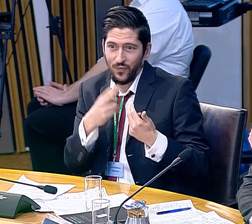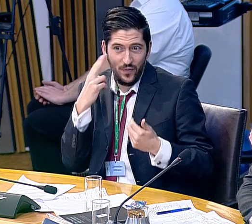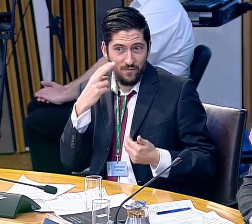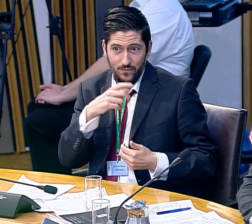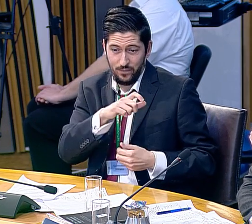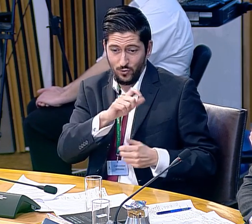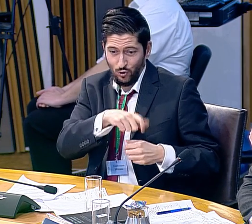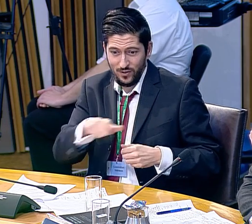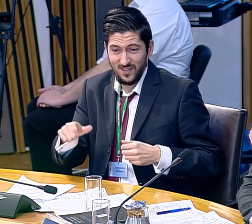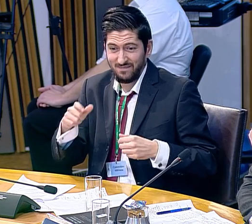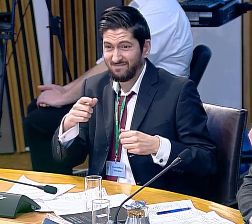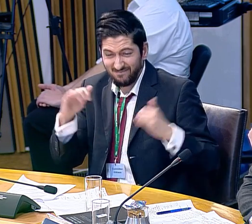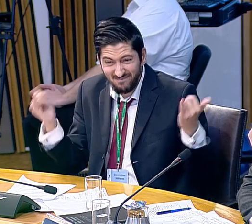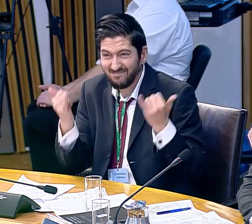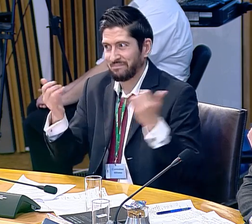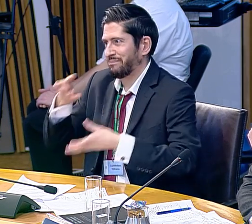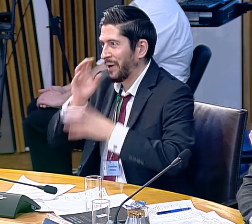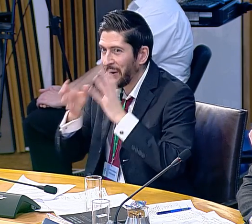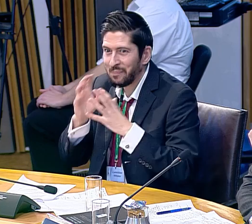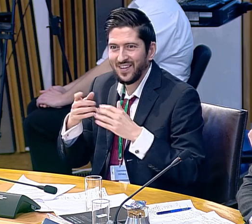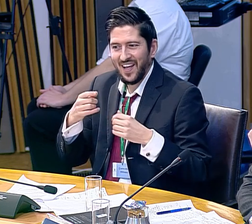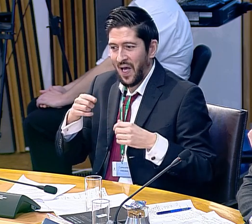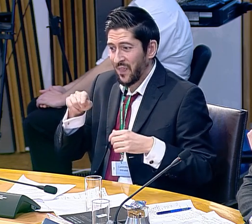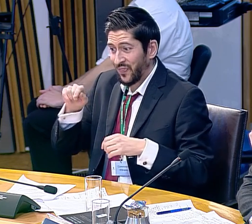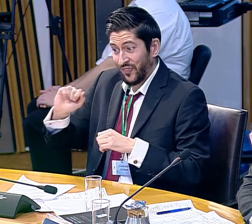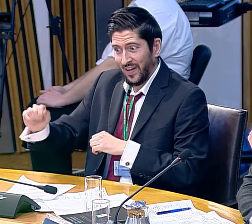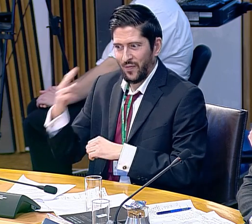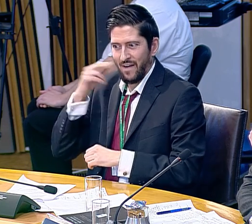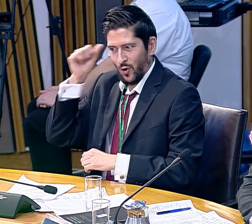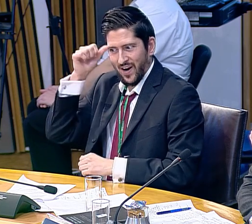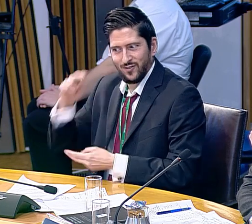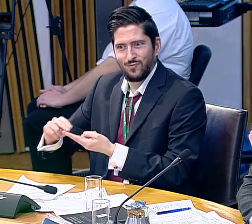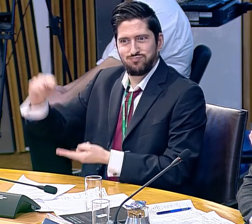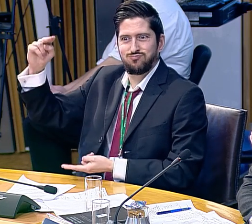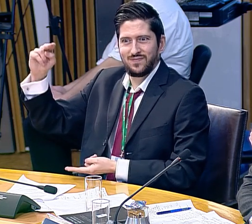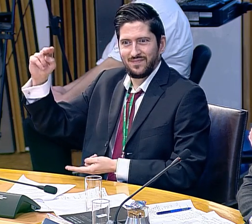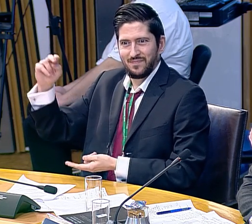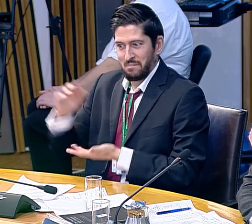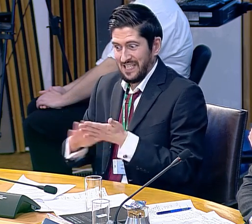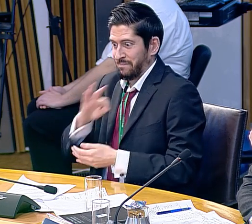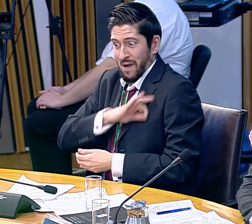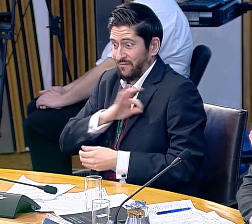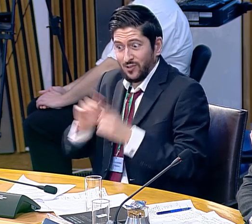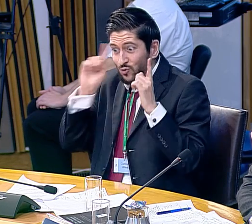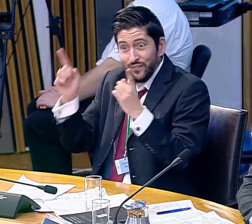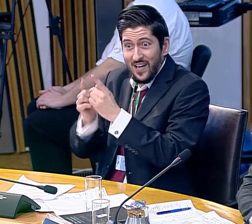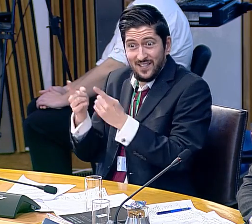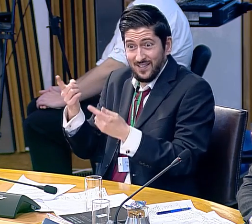for hearing students, it gives them an opportunity to mix with, you know, a large number of deaf students, and actually